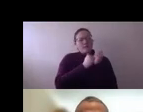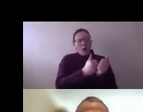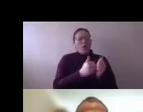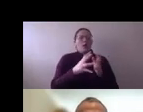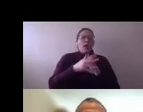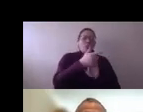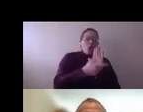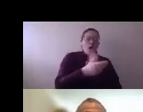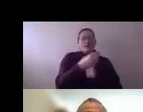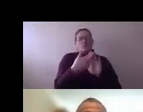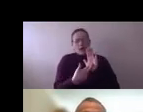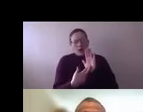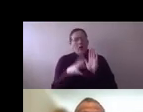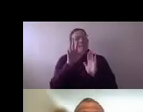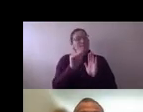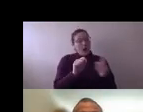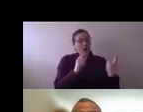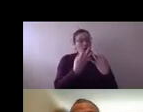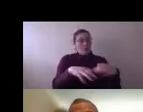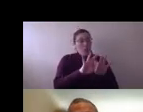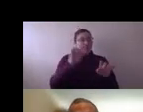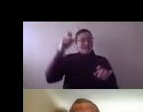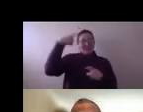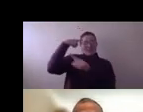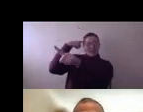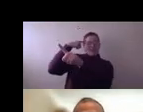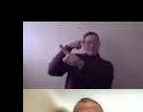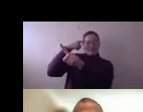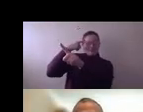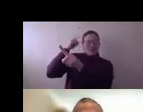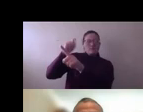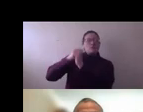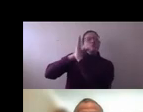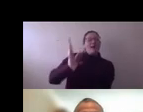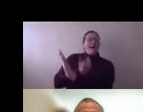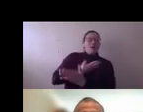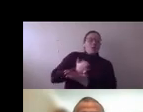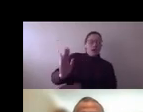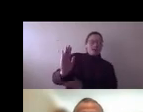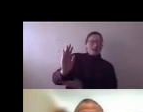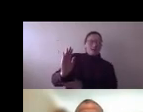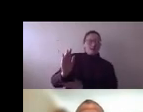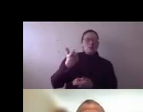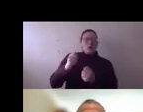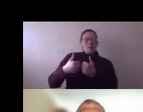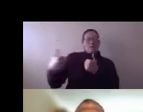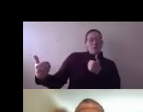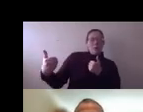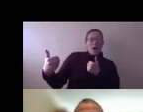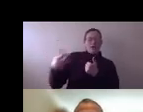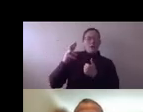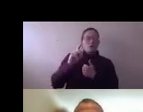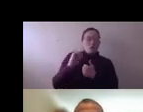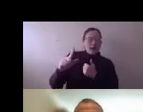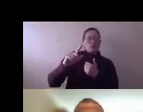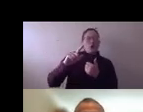the regulations, but the government, it's incumbent on the government to protect our rights, to avoid racial profiling